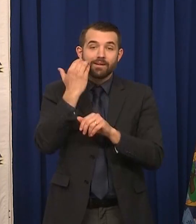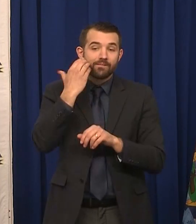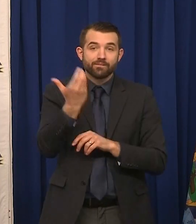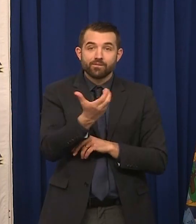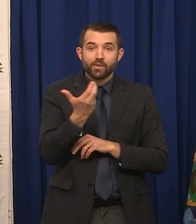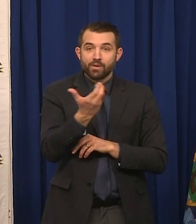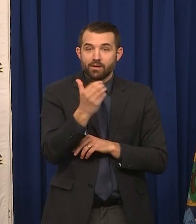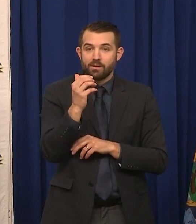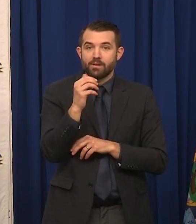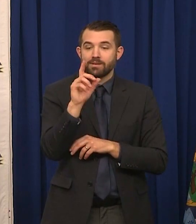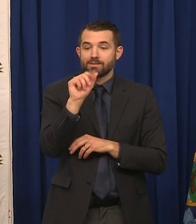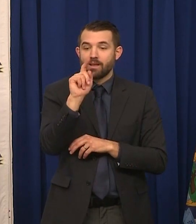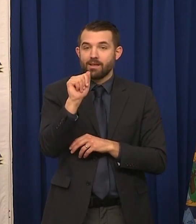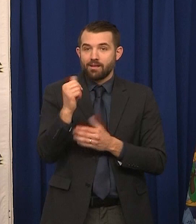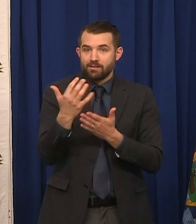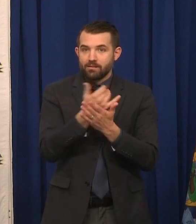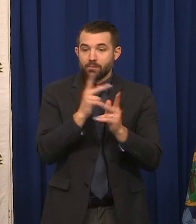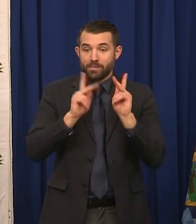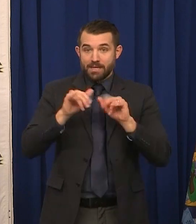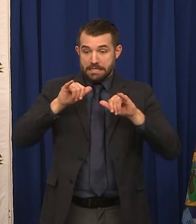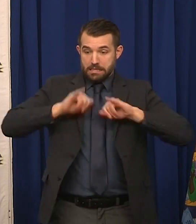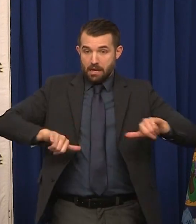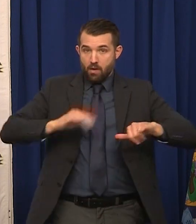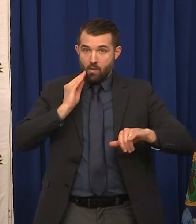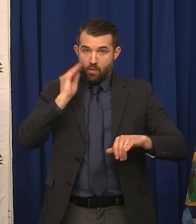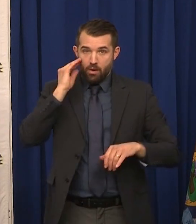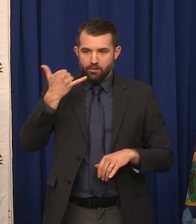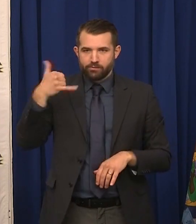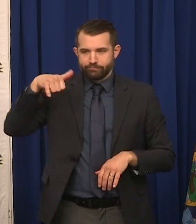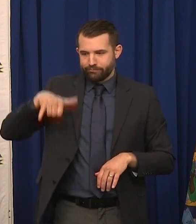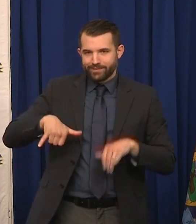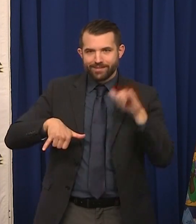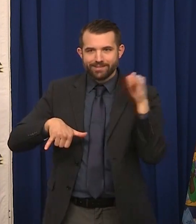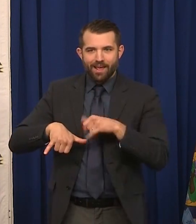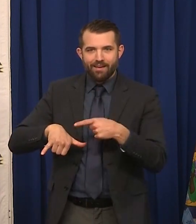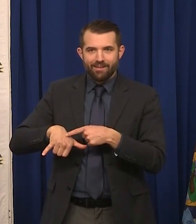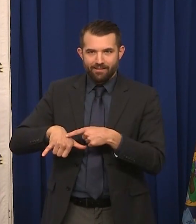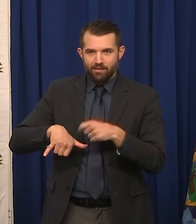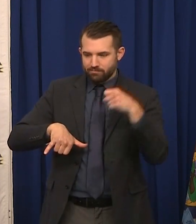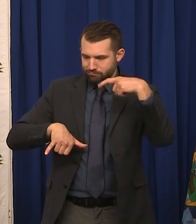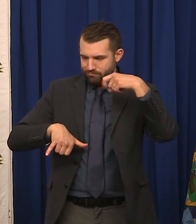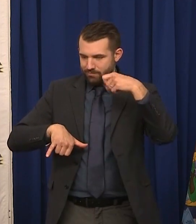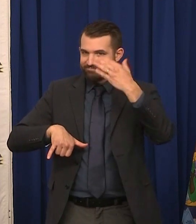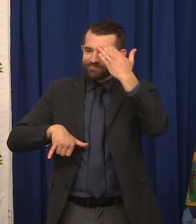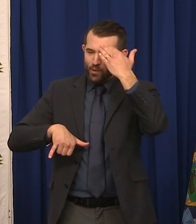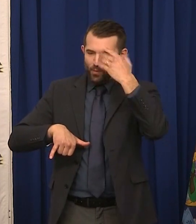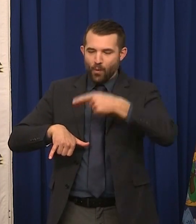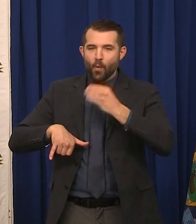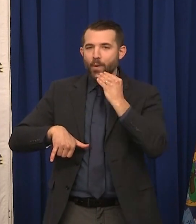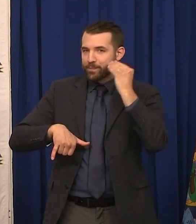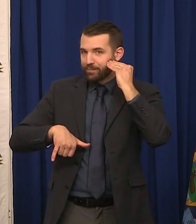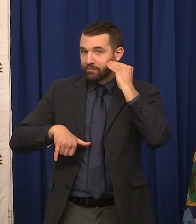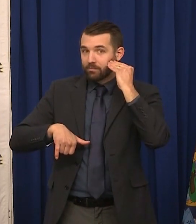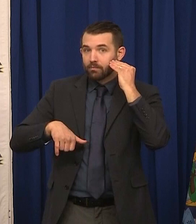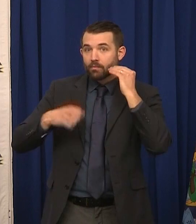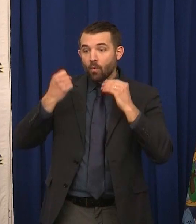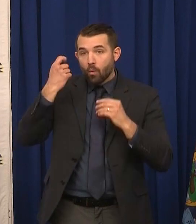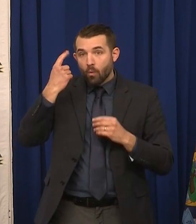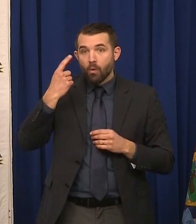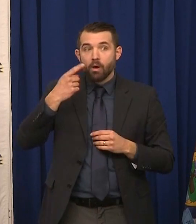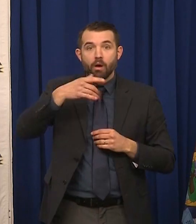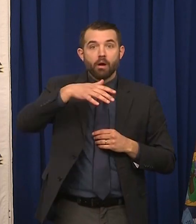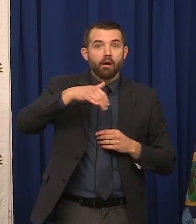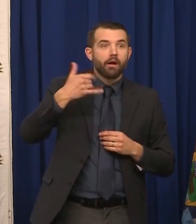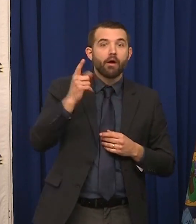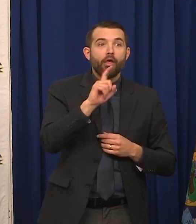themselves, not by Maine CDC, but the cell phone companies themselves have been reporting, for example, to what extent